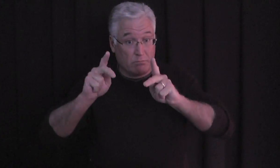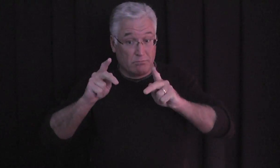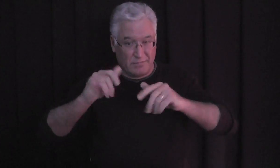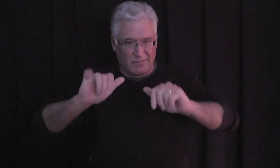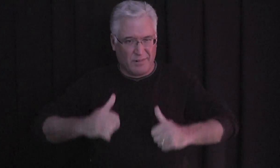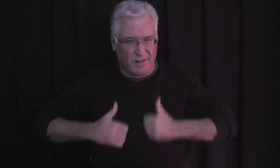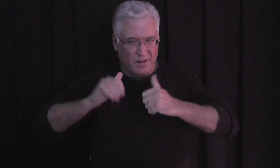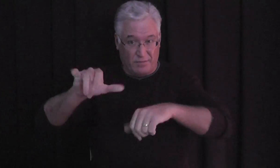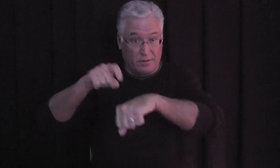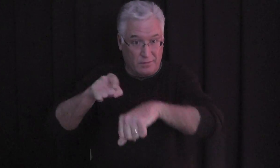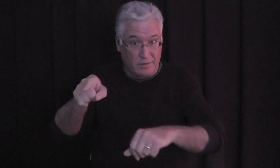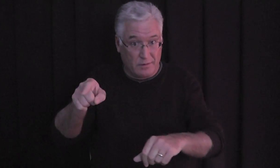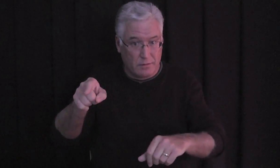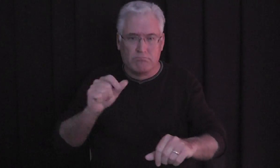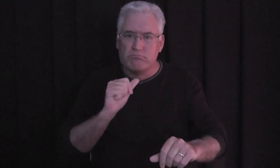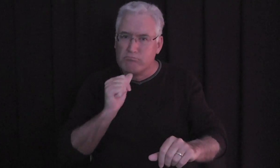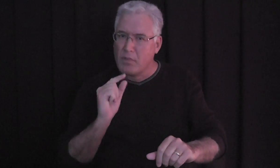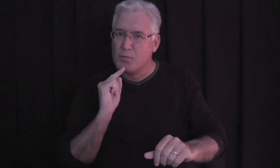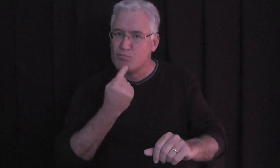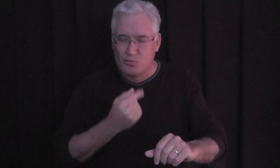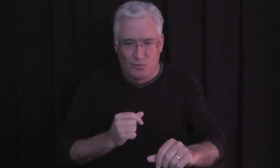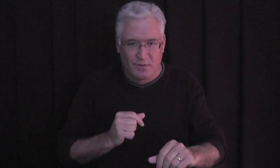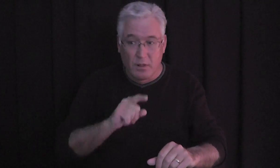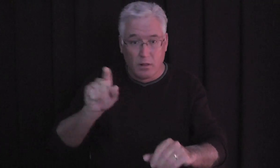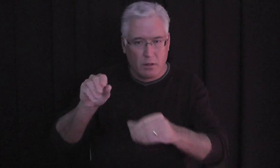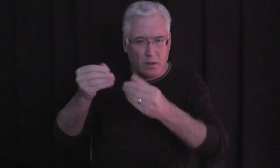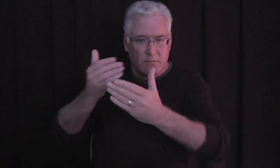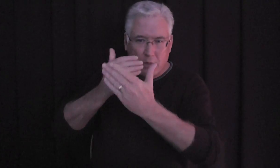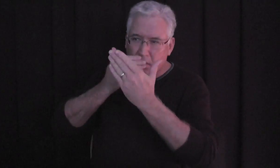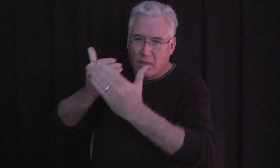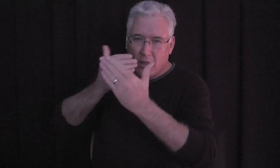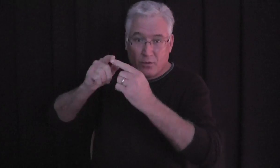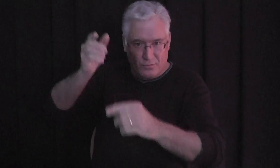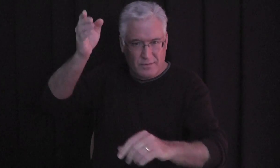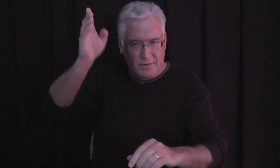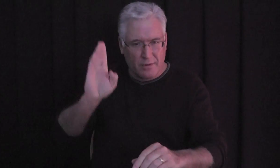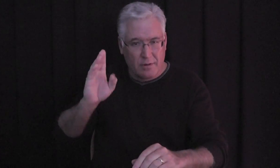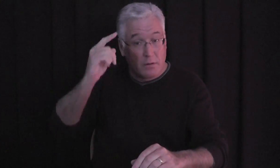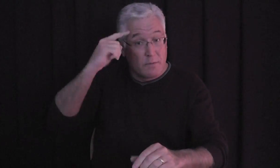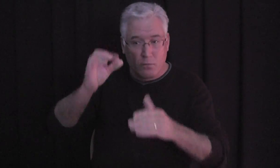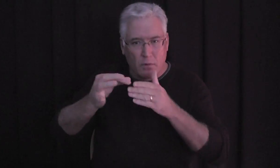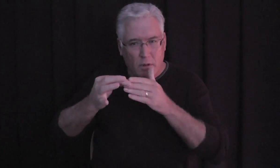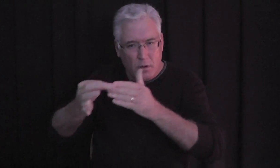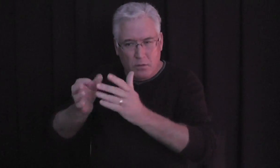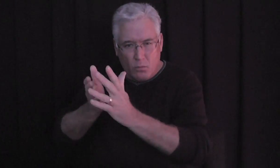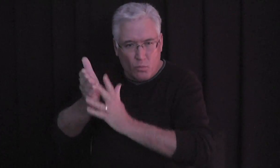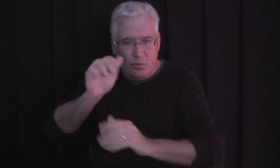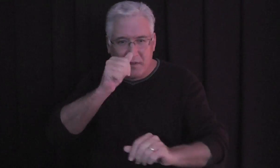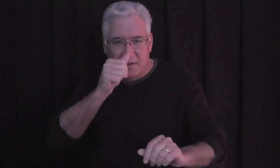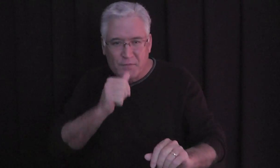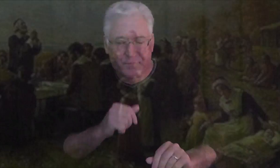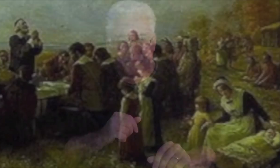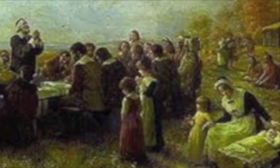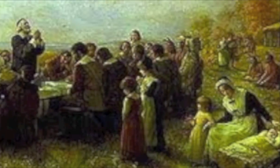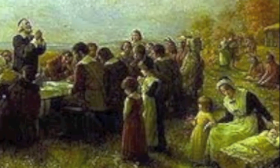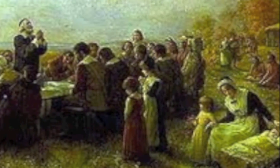shelter. And the people there, they were not bitter though. They gave thanks to God for leading them through their